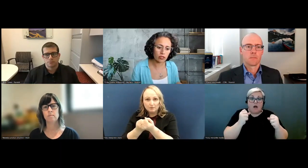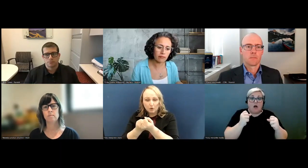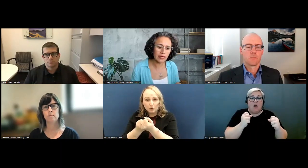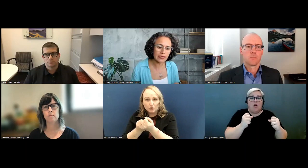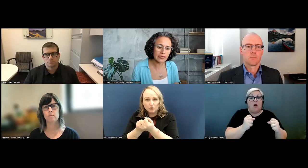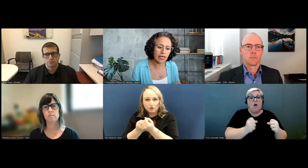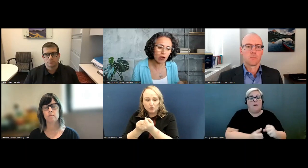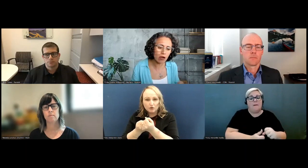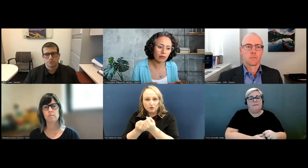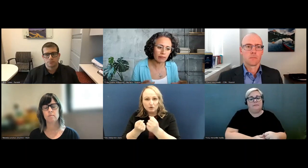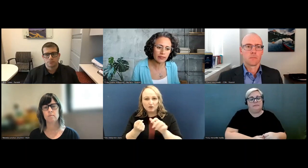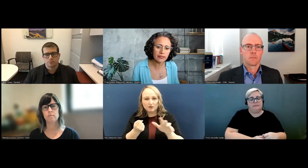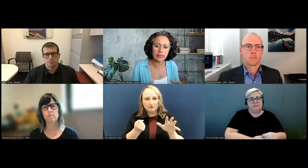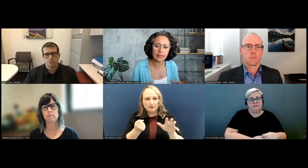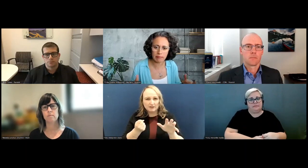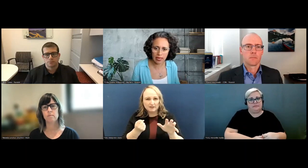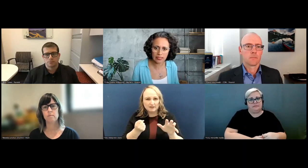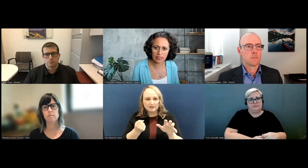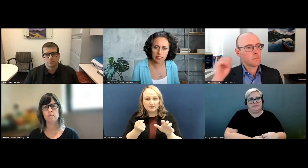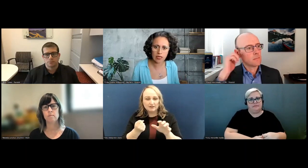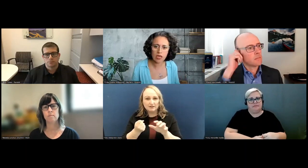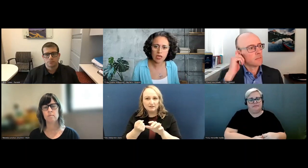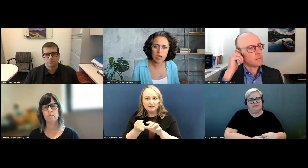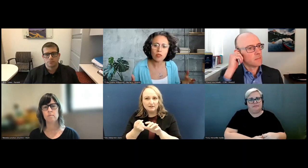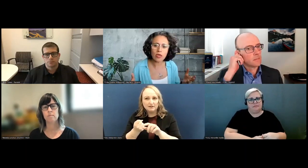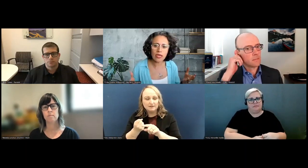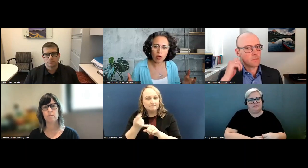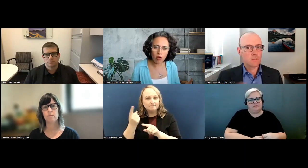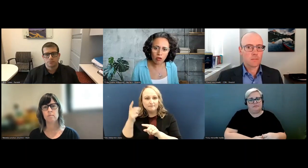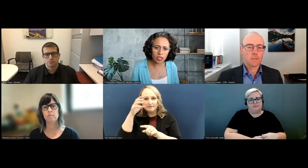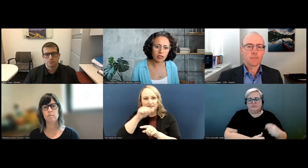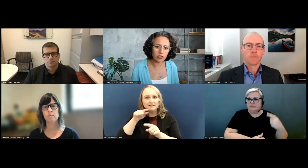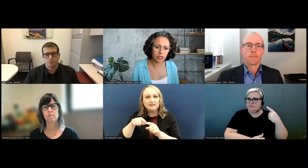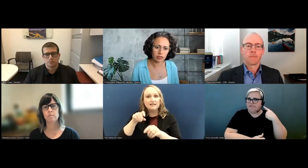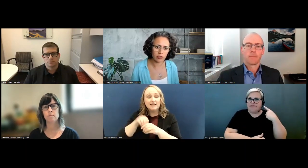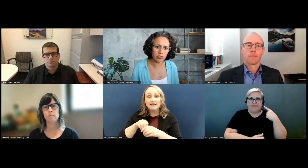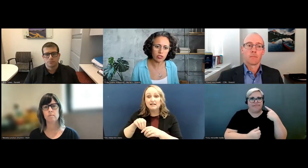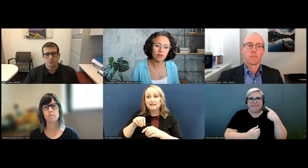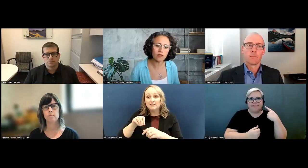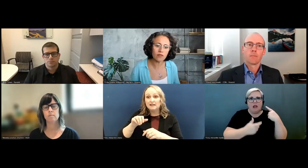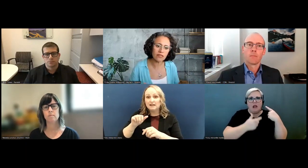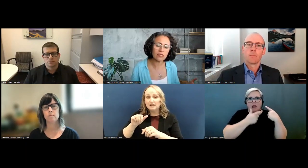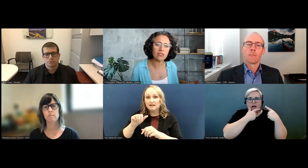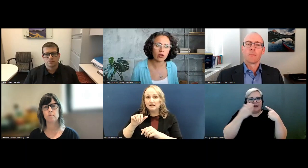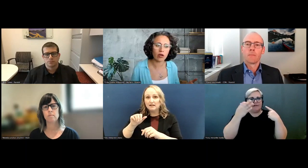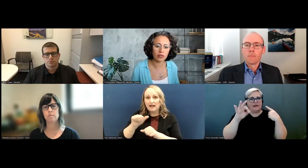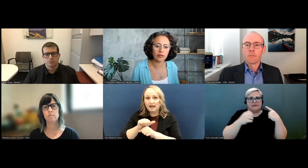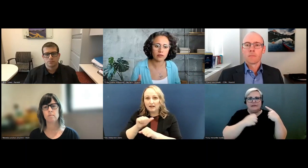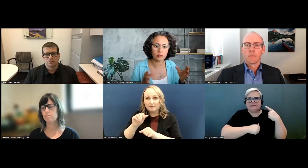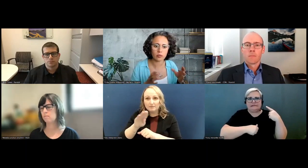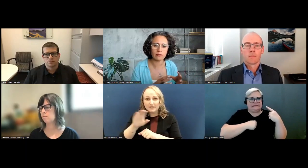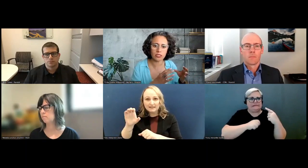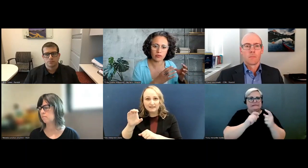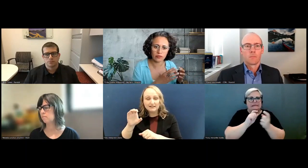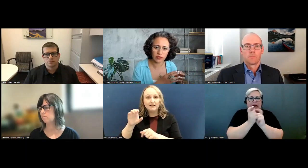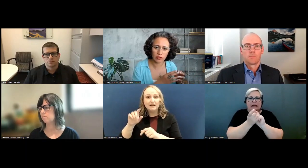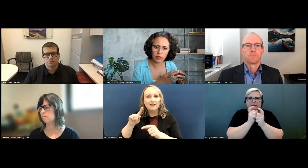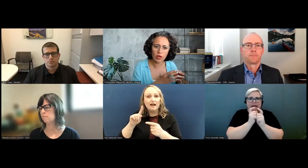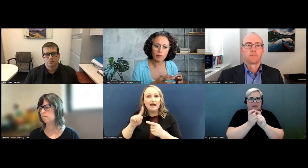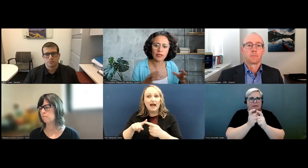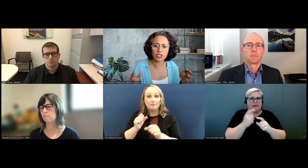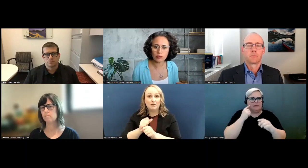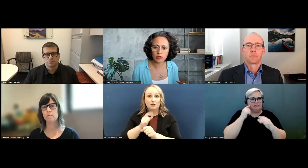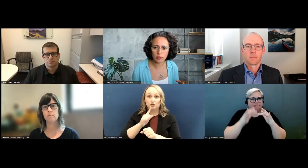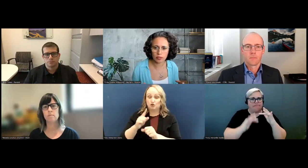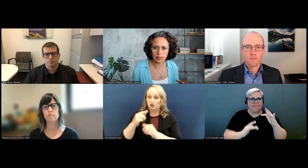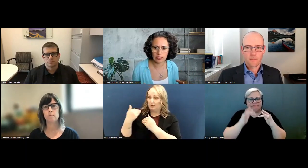the organization. What we well in British Columbia is how we build a capacity in all childcare centers, so that this is not only the responsibility of a few,